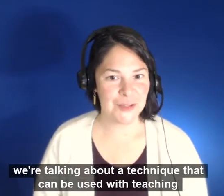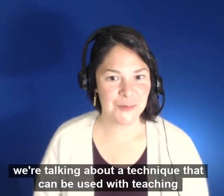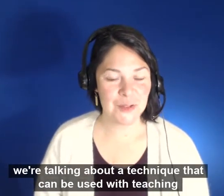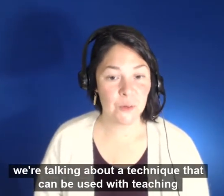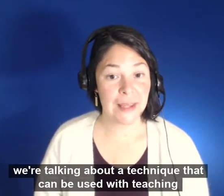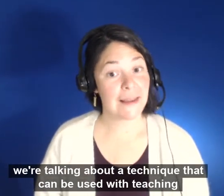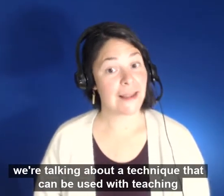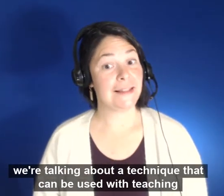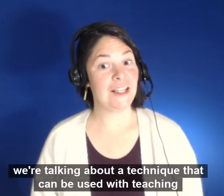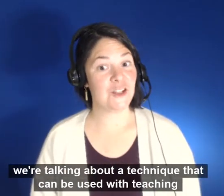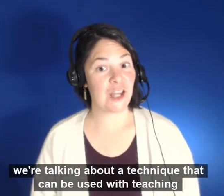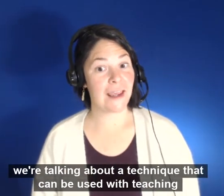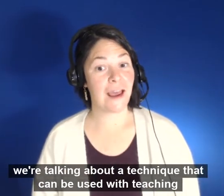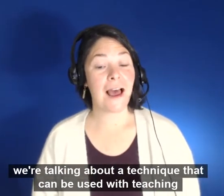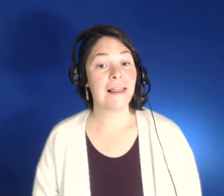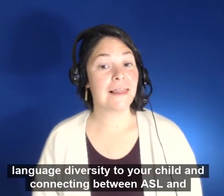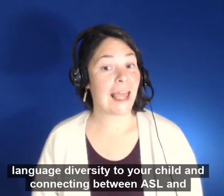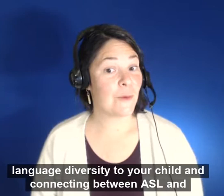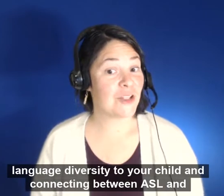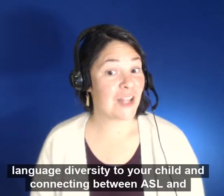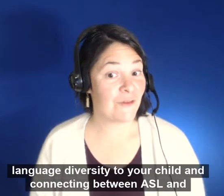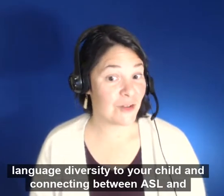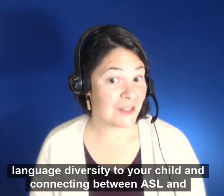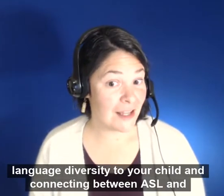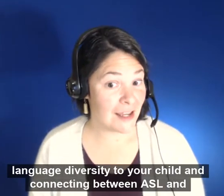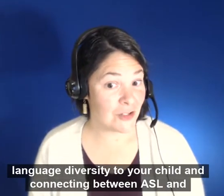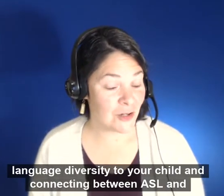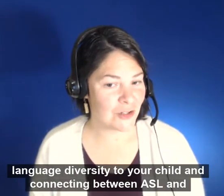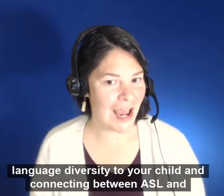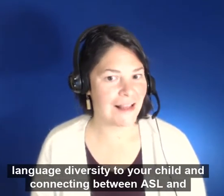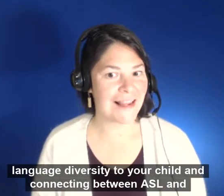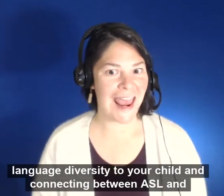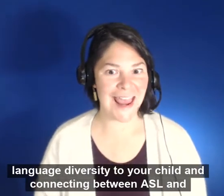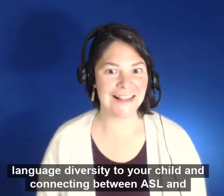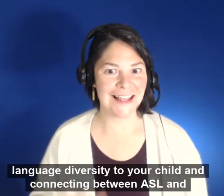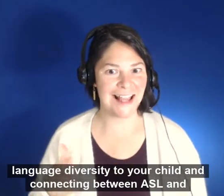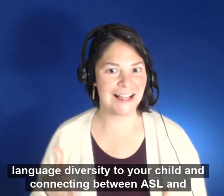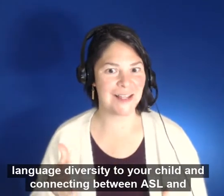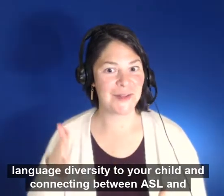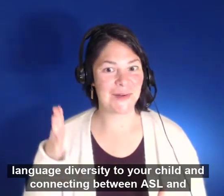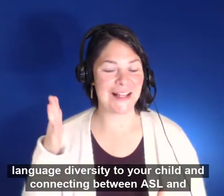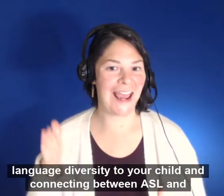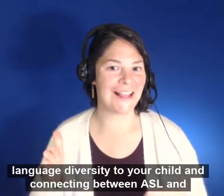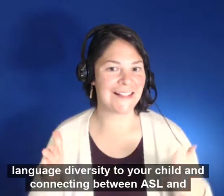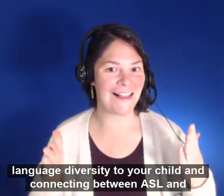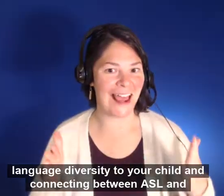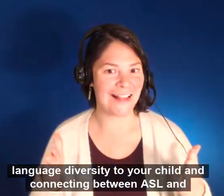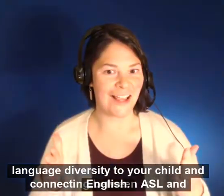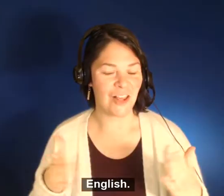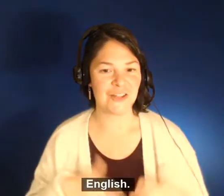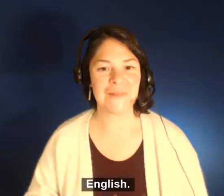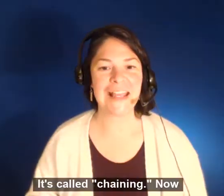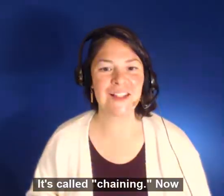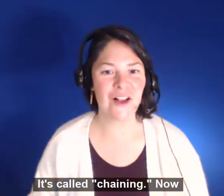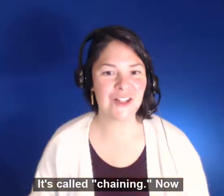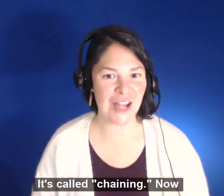used with teaching language diversity to your child and connecting between ASL and English. It's called